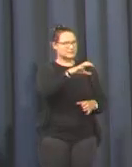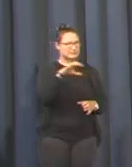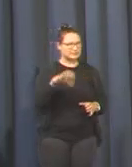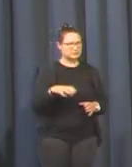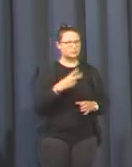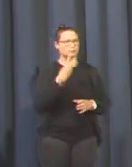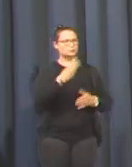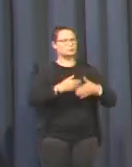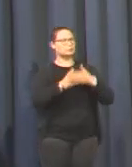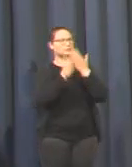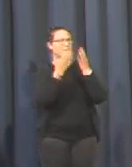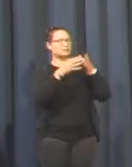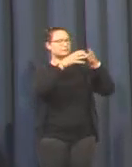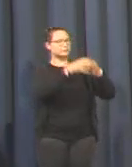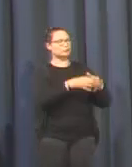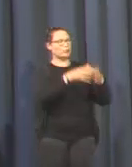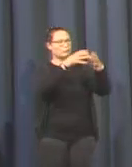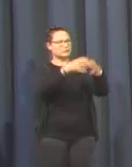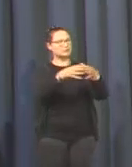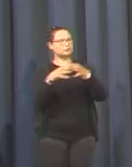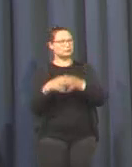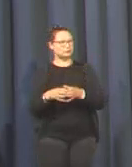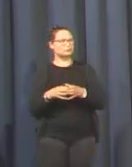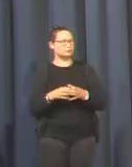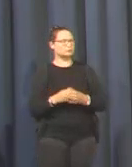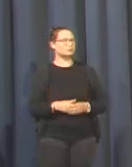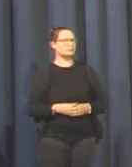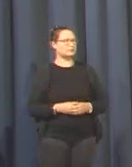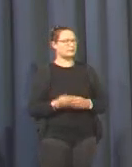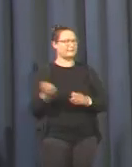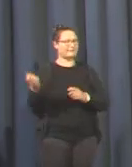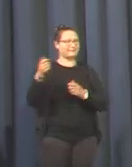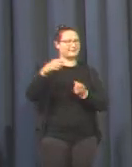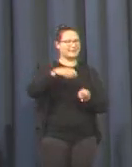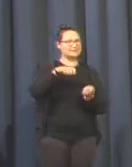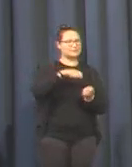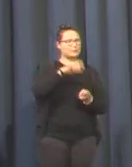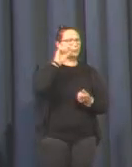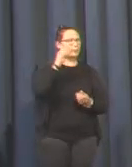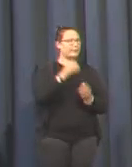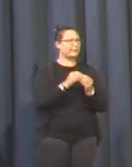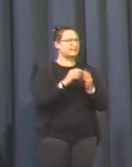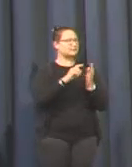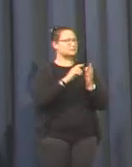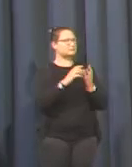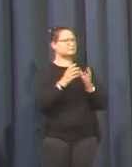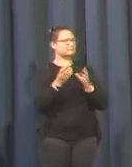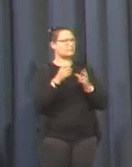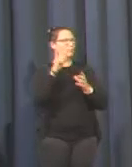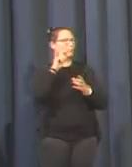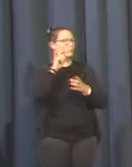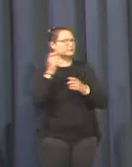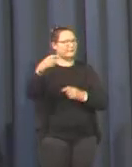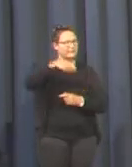site. We feed that with a triple feed of water. That was how the system was designed when it was